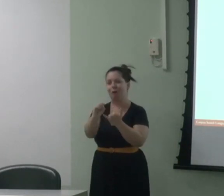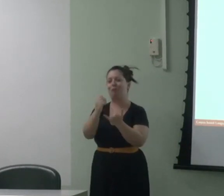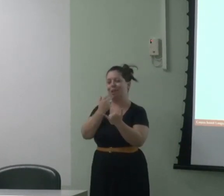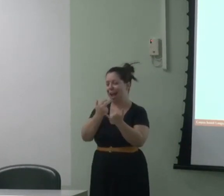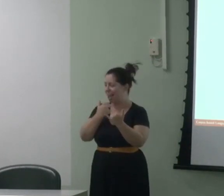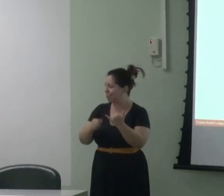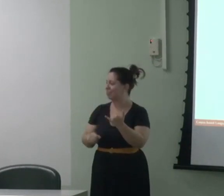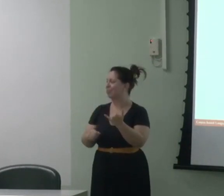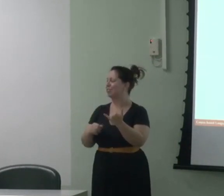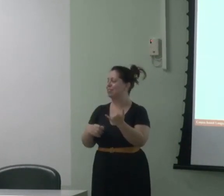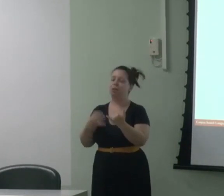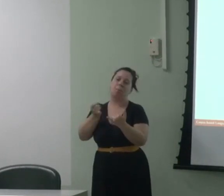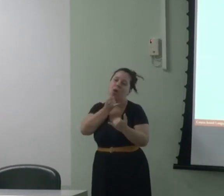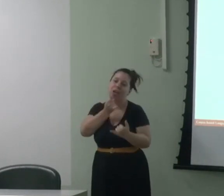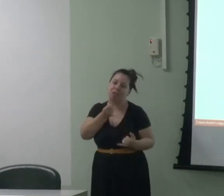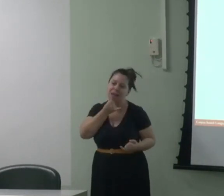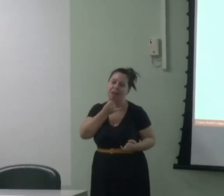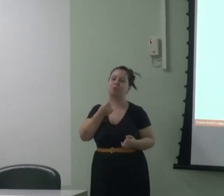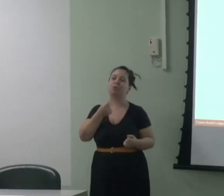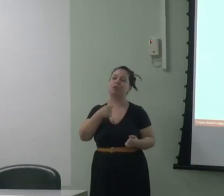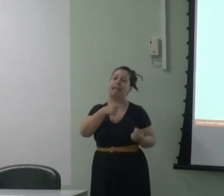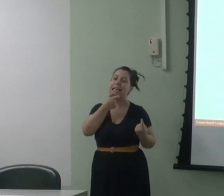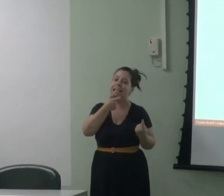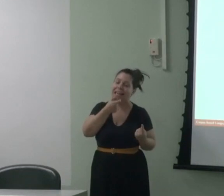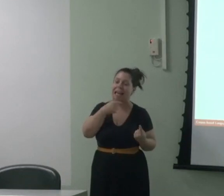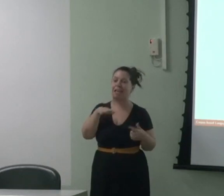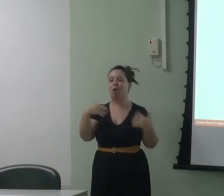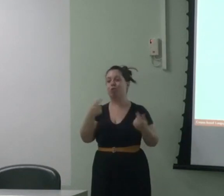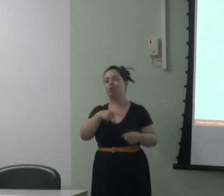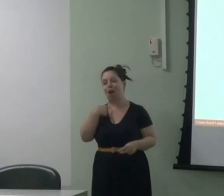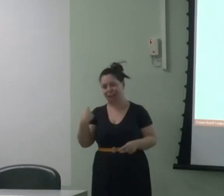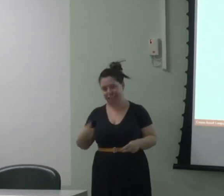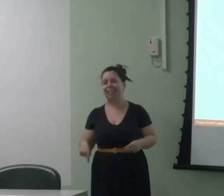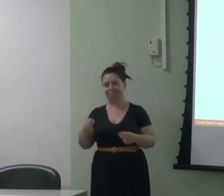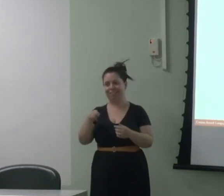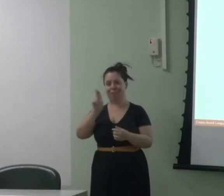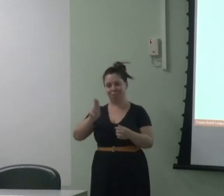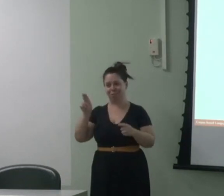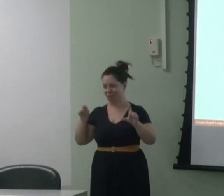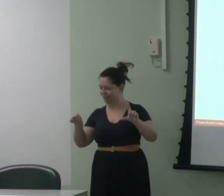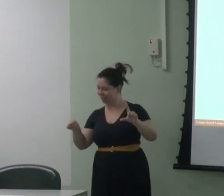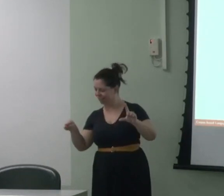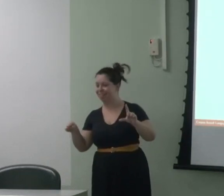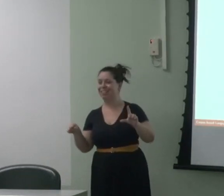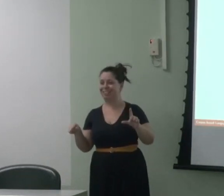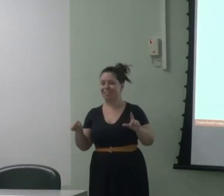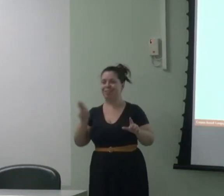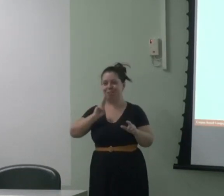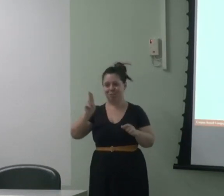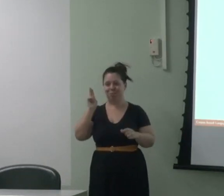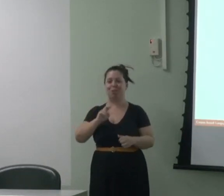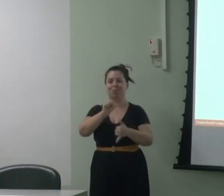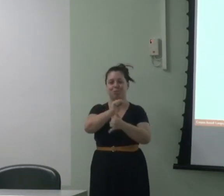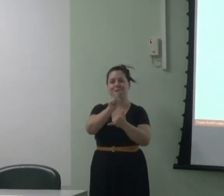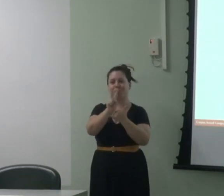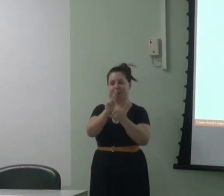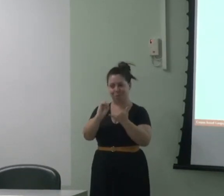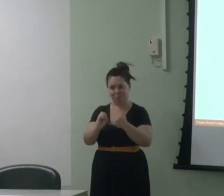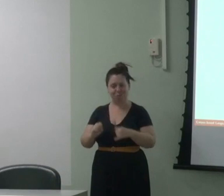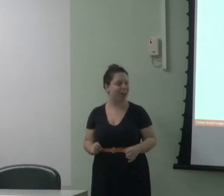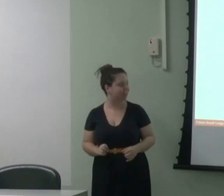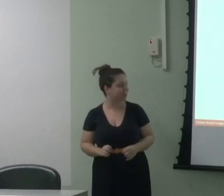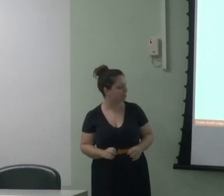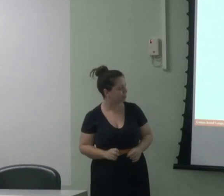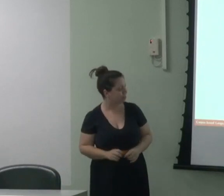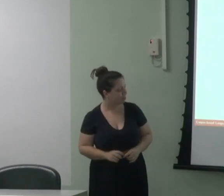But English, Chinese are examples of what you find in the right lower corner, and in the left lower corner